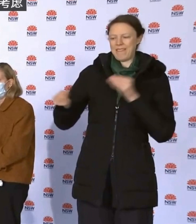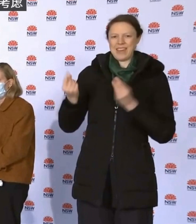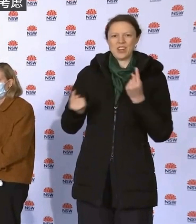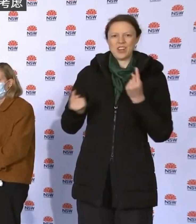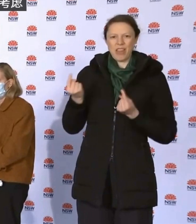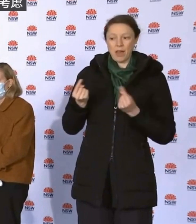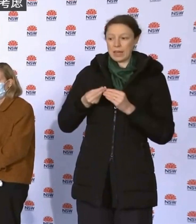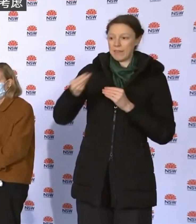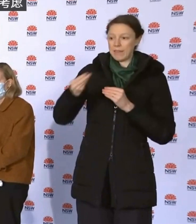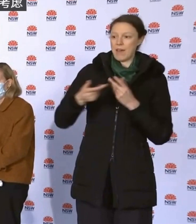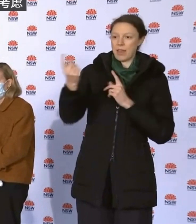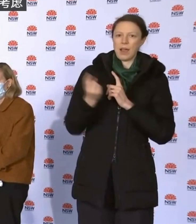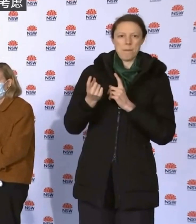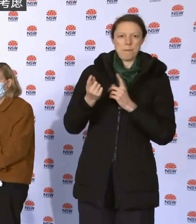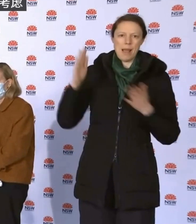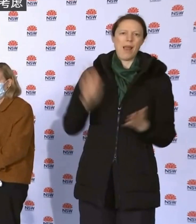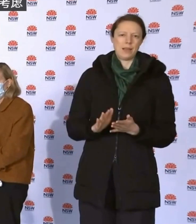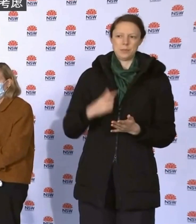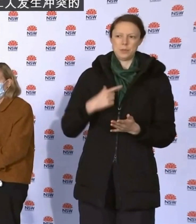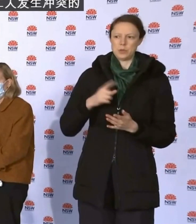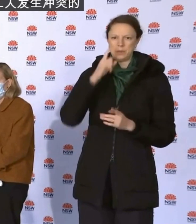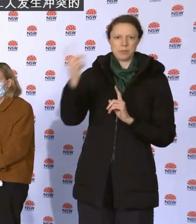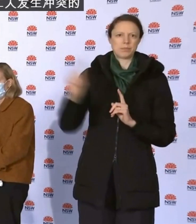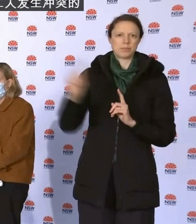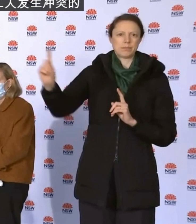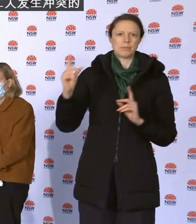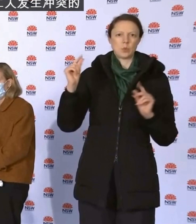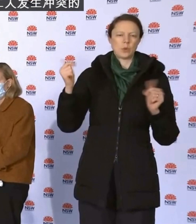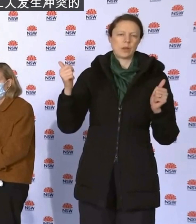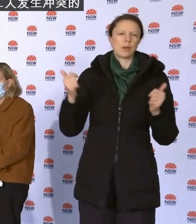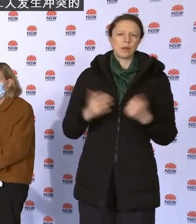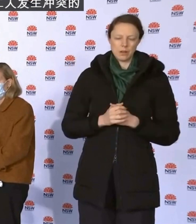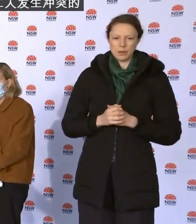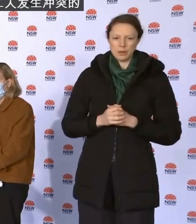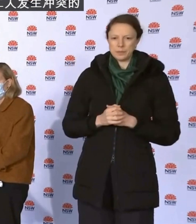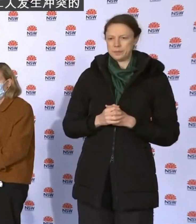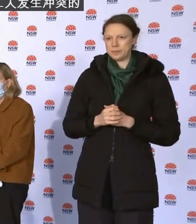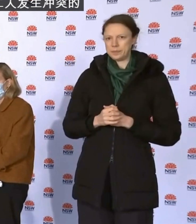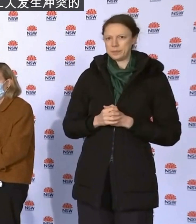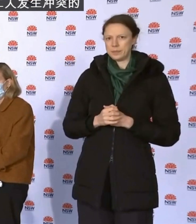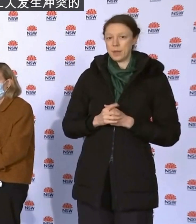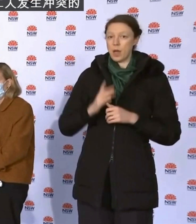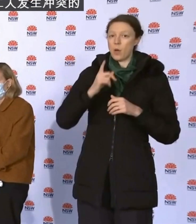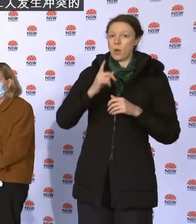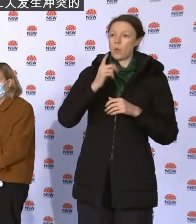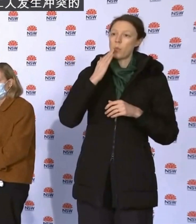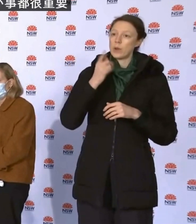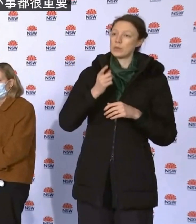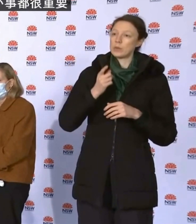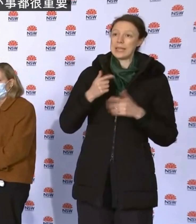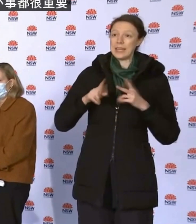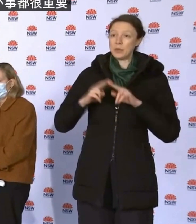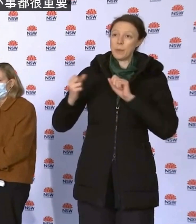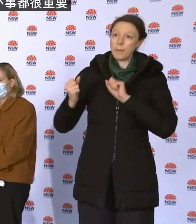In workplaces in particular, please think about how you're brushing up against other workers, where you're eating your lunch,